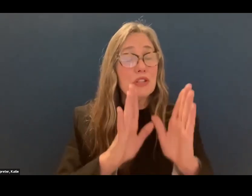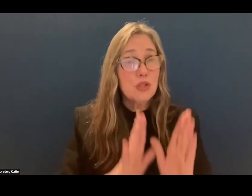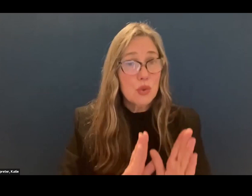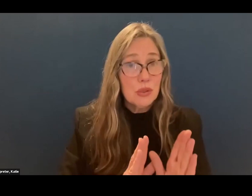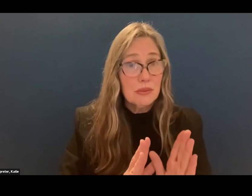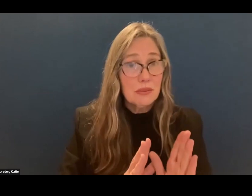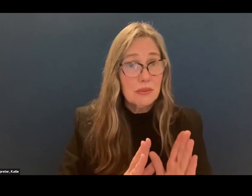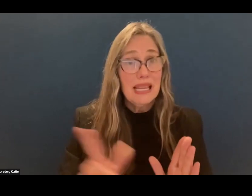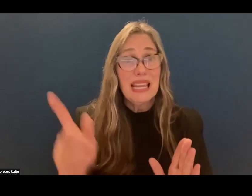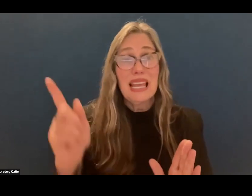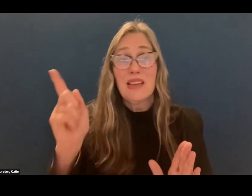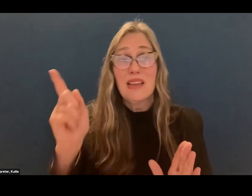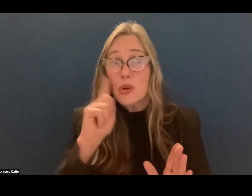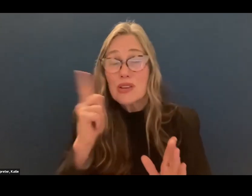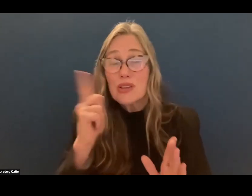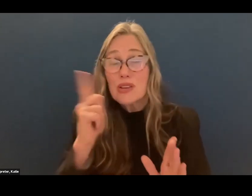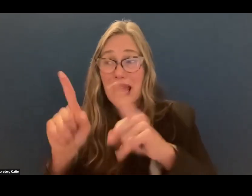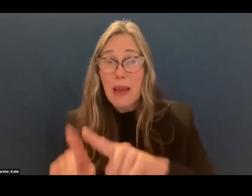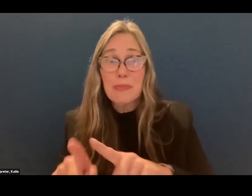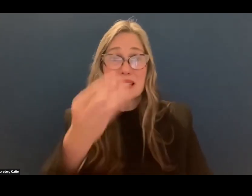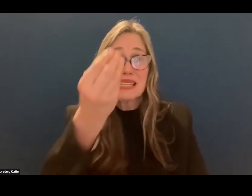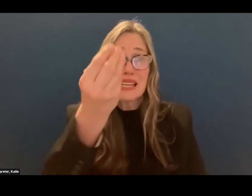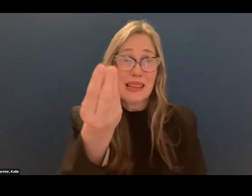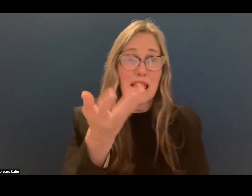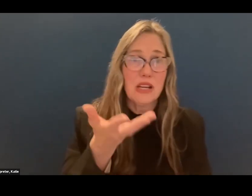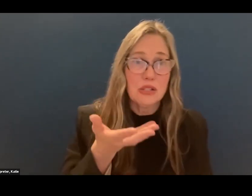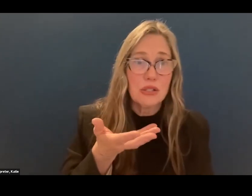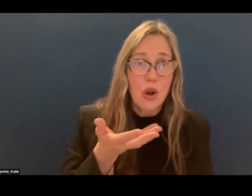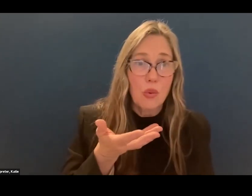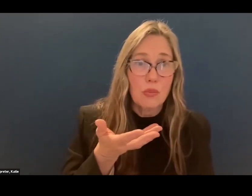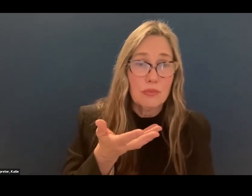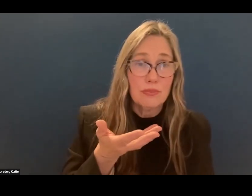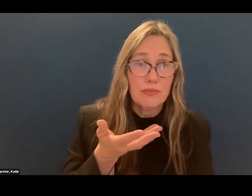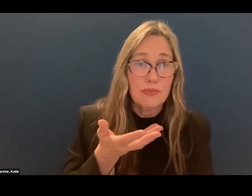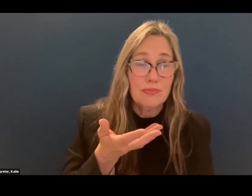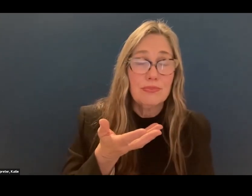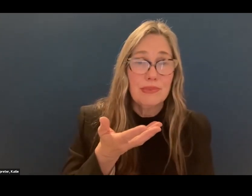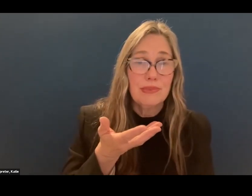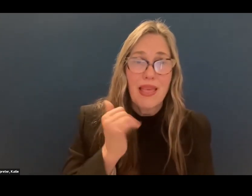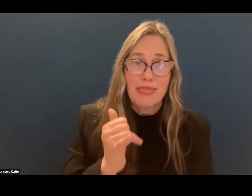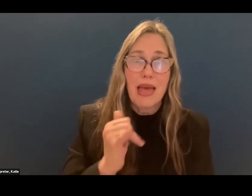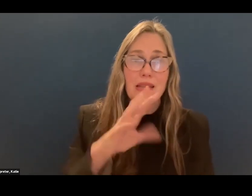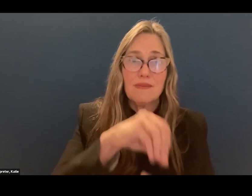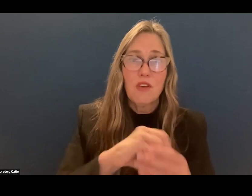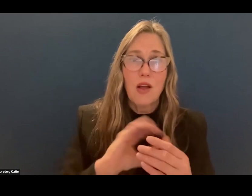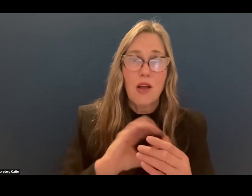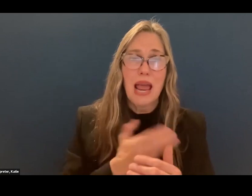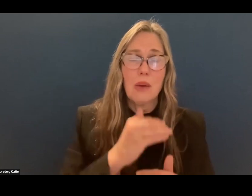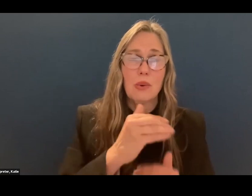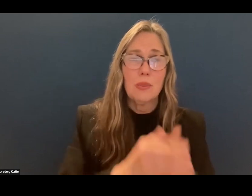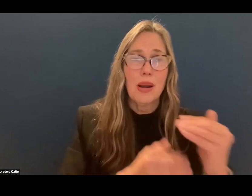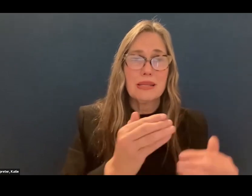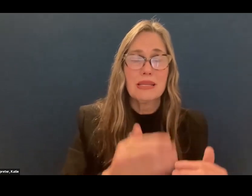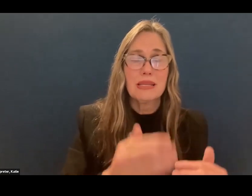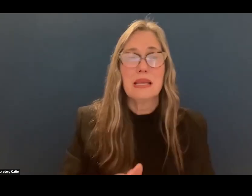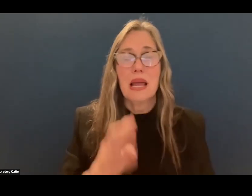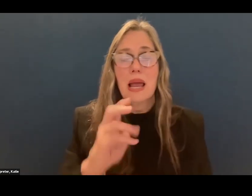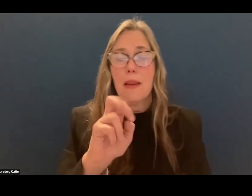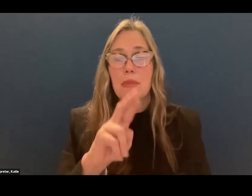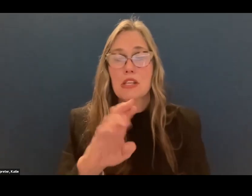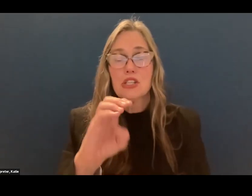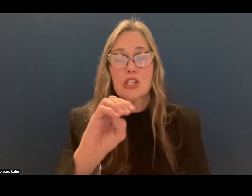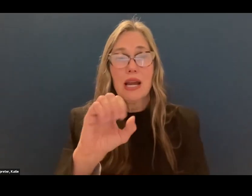about something, we want to hear about it. So I just wanted to add that to some of our processes. Thank you. Mr. Escobedo. Thank